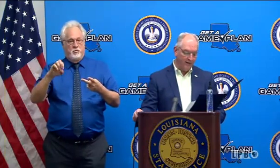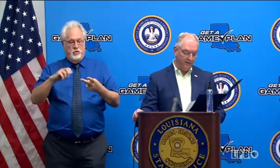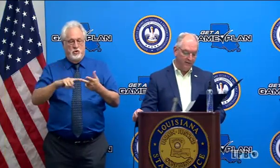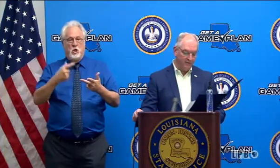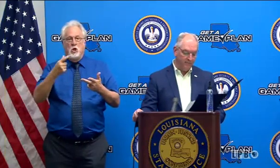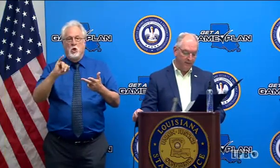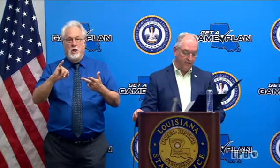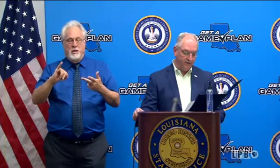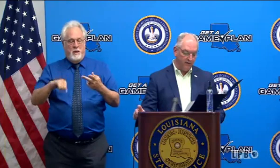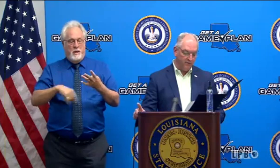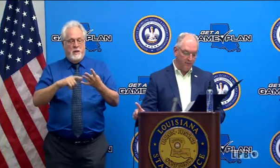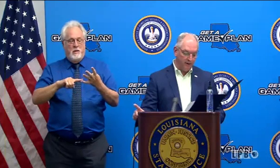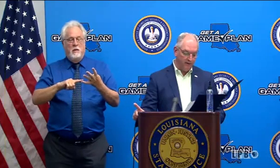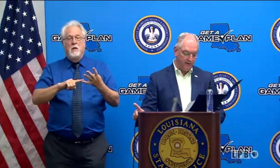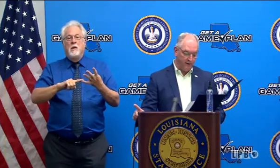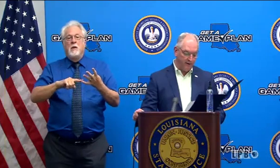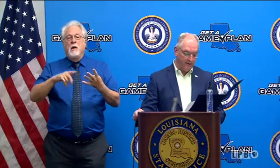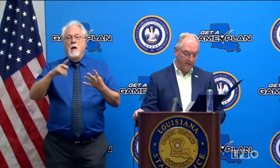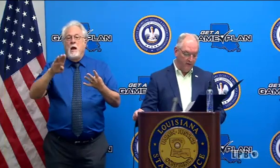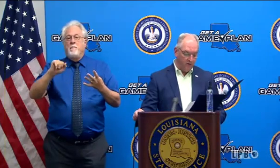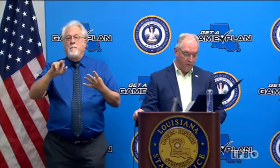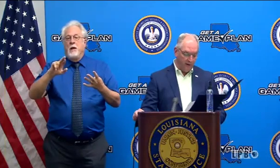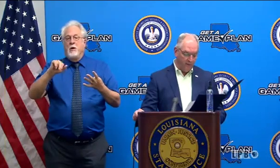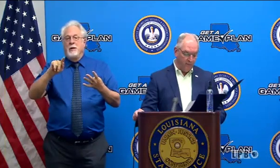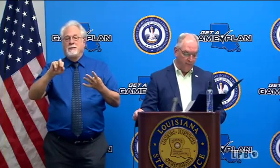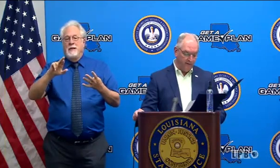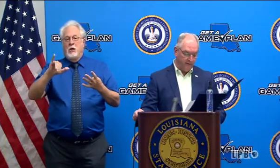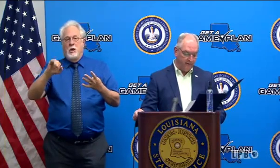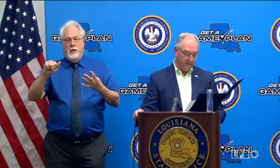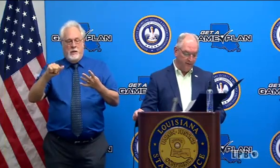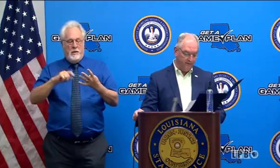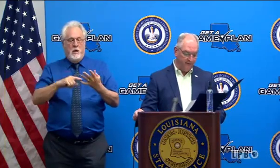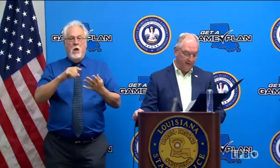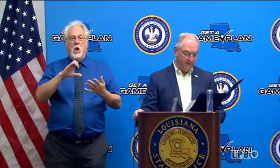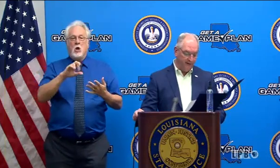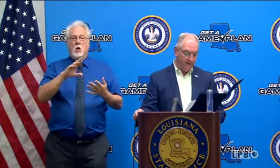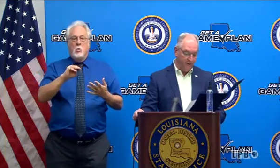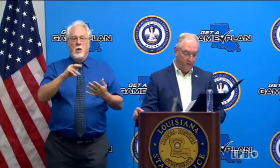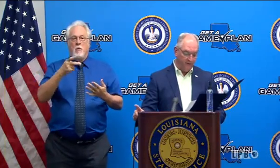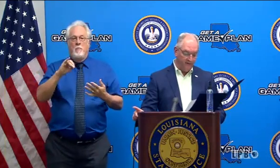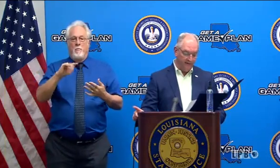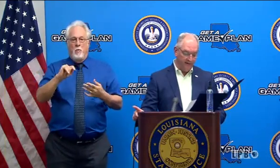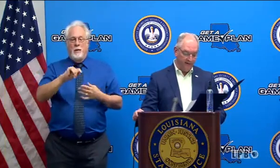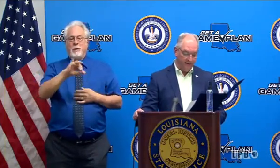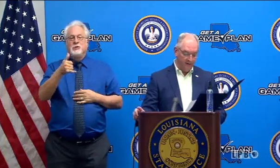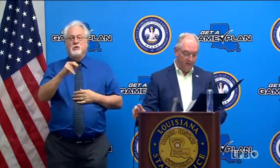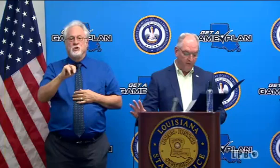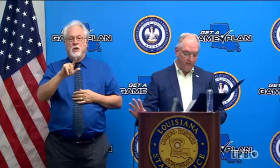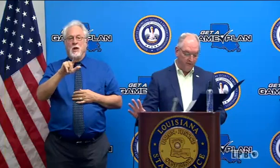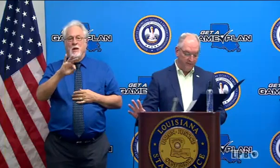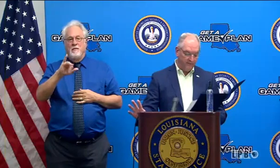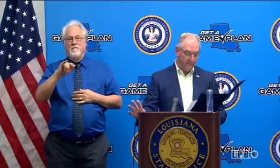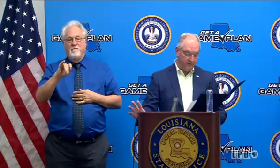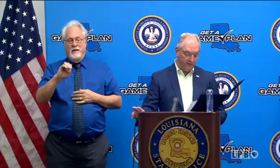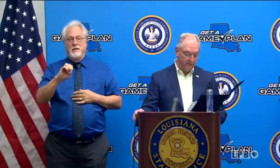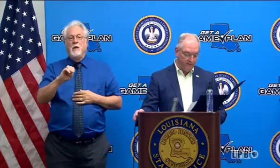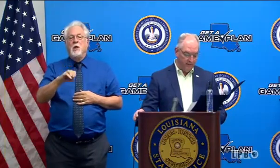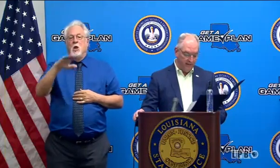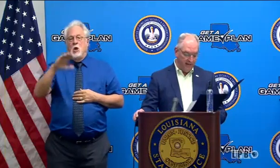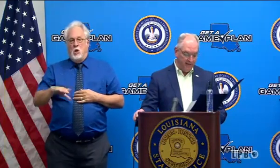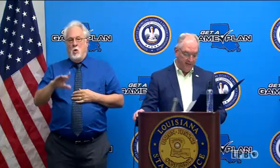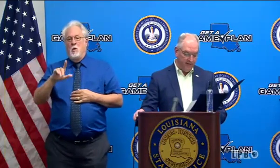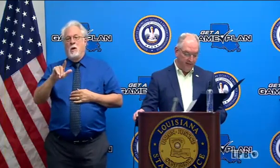Grand Isle and Jefferson Parish, also Barataria, Crown Point, Jean Lafitte, and Lower Lafitte, all of those in Jefferson